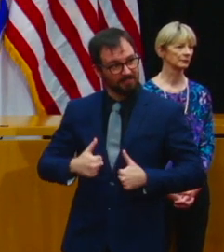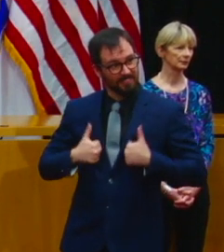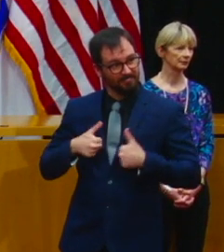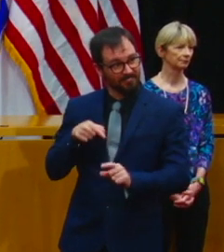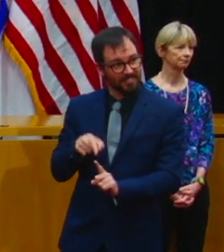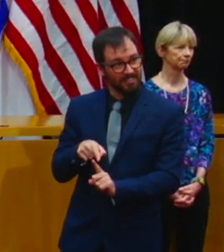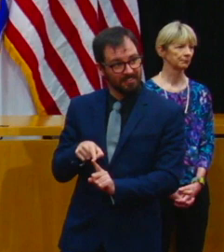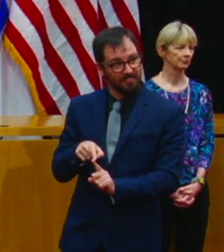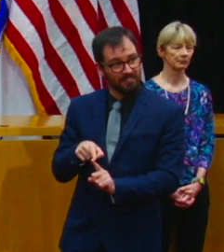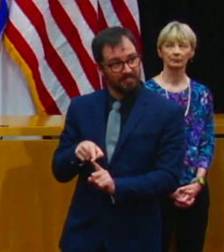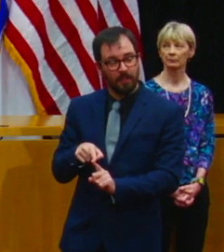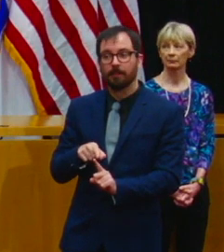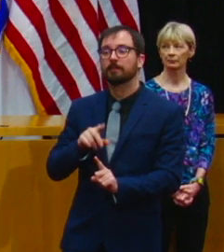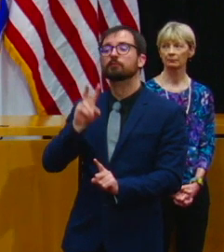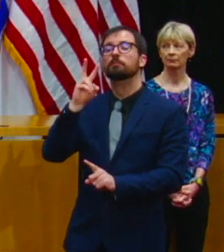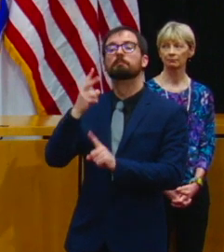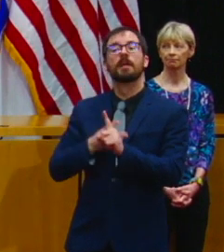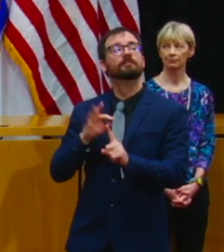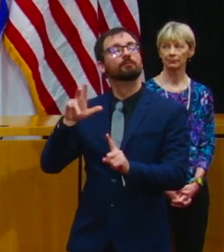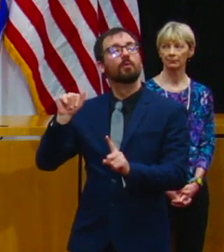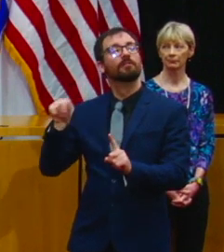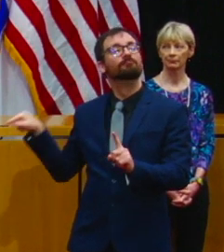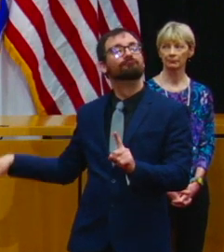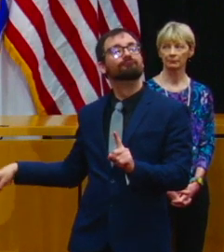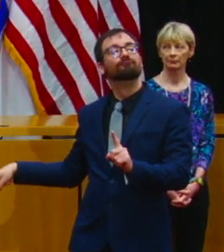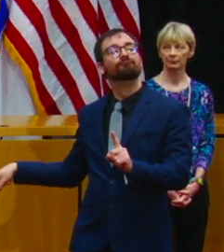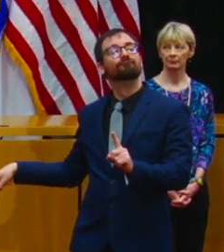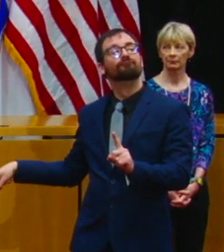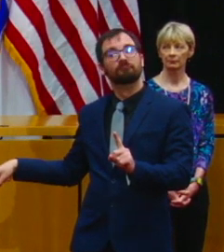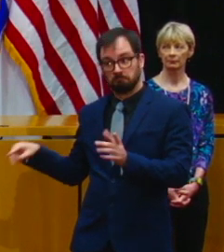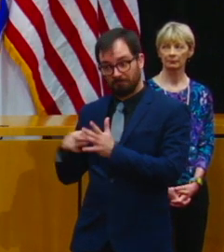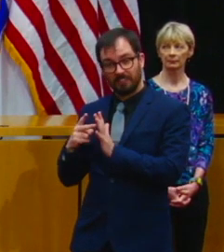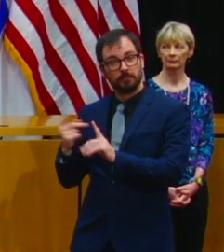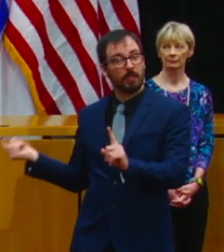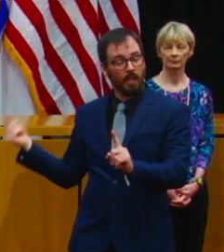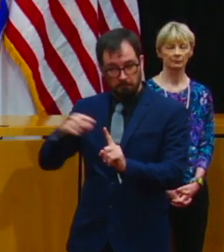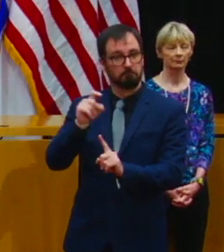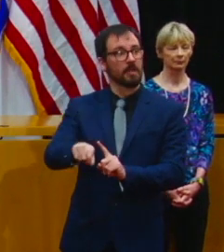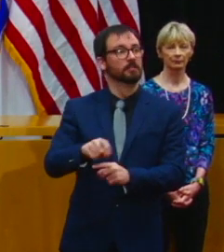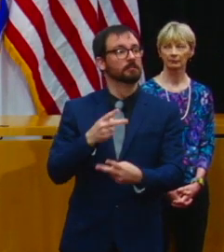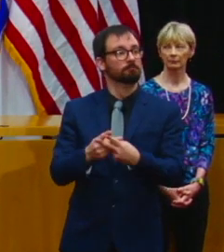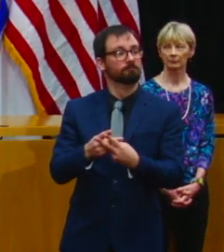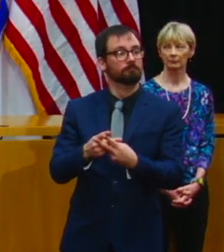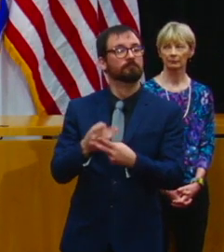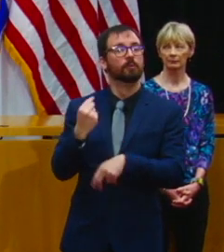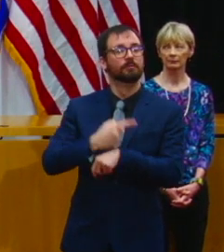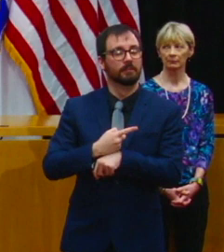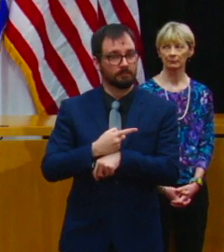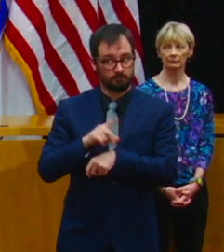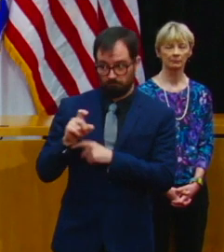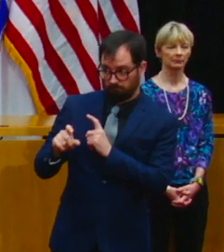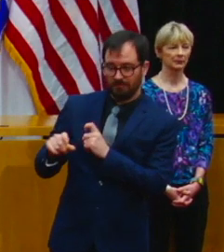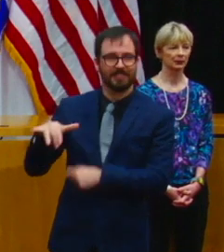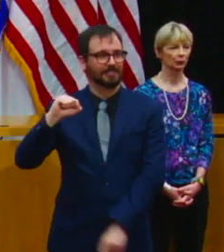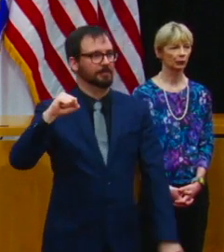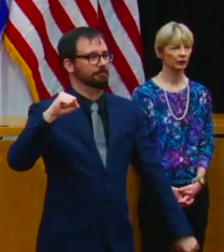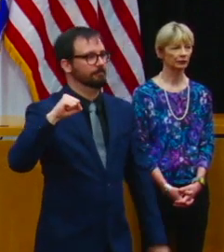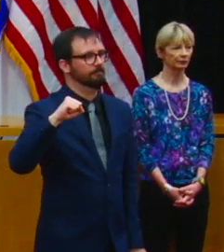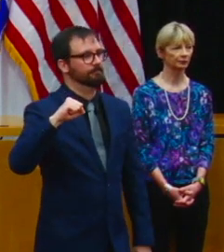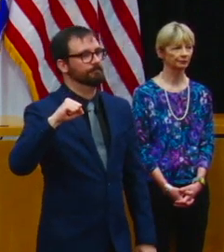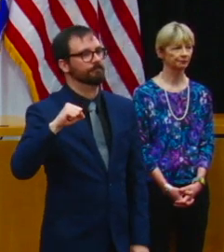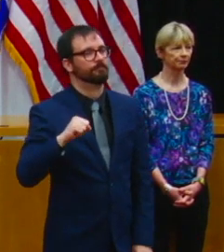Yeah, they're going to get a flyer and a note when they show up and get off their plane that encourages them to spend 2 weeks